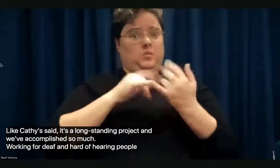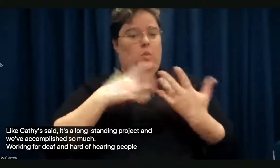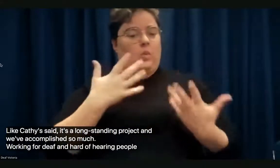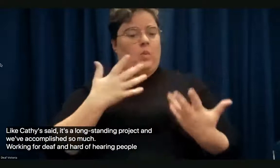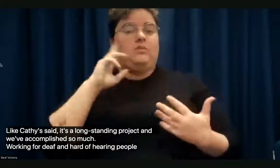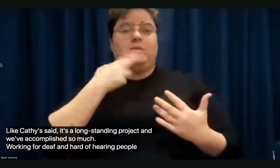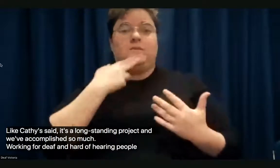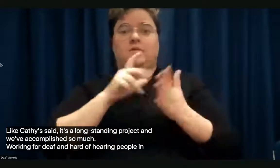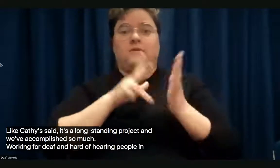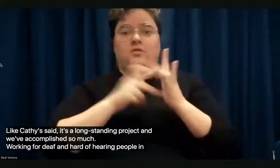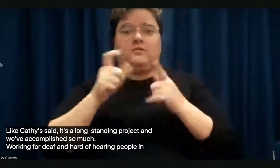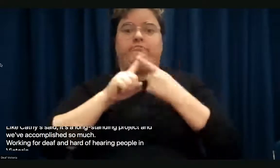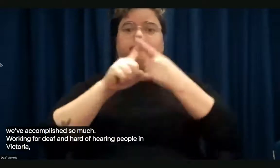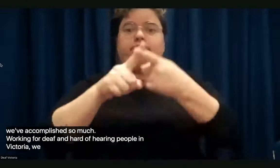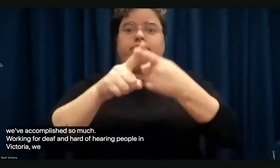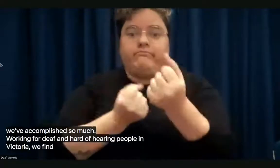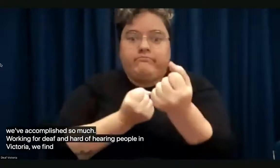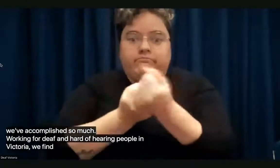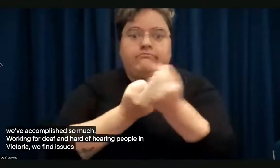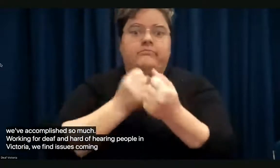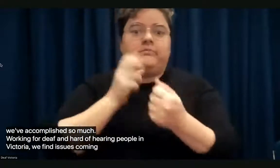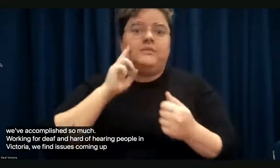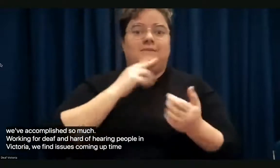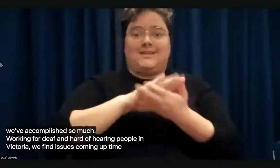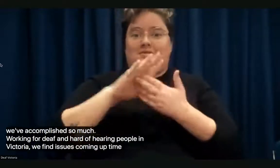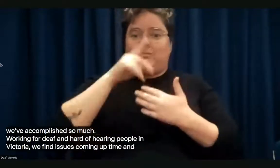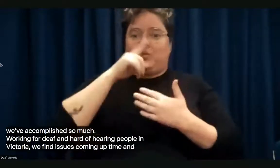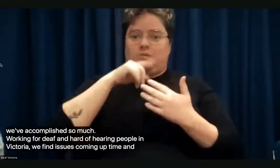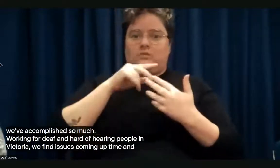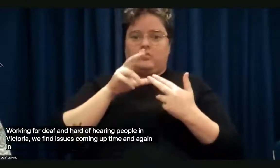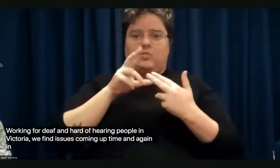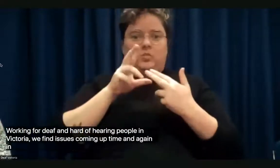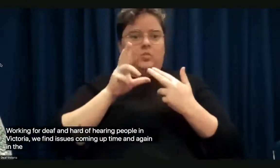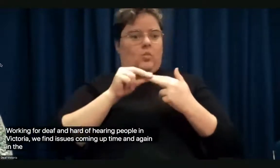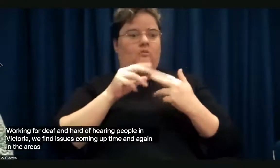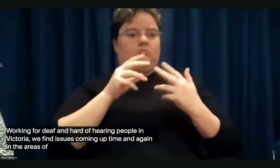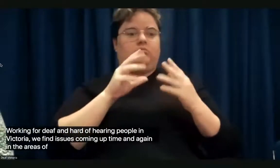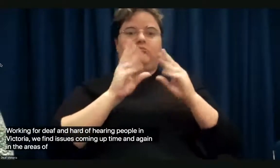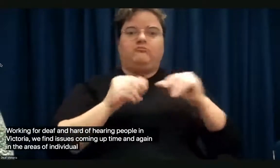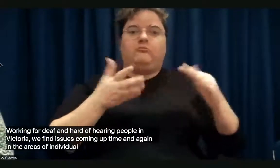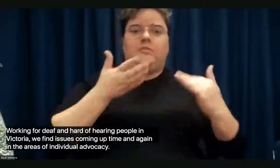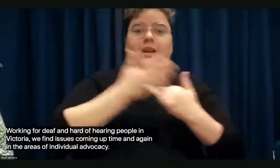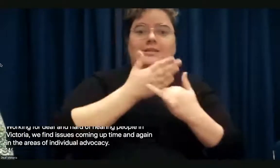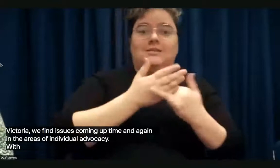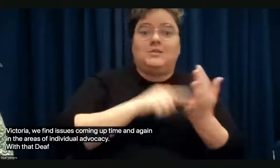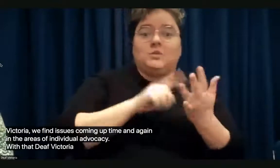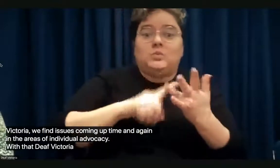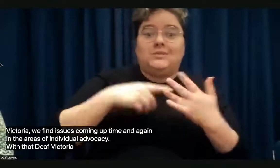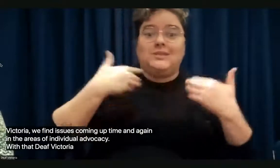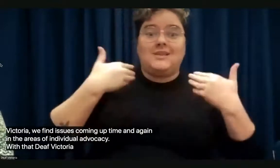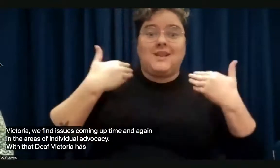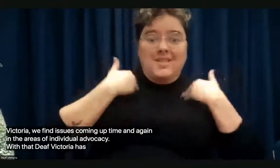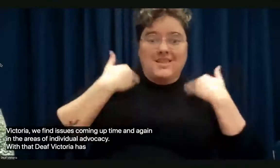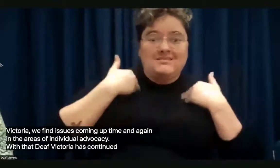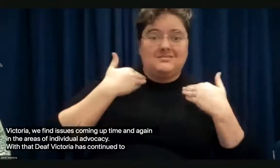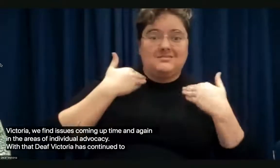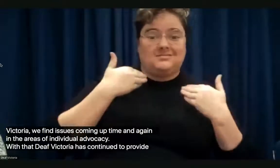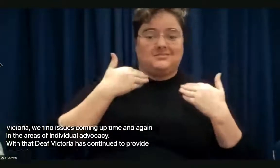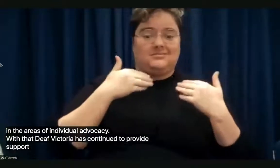advocacy. So with that, Deaf Victoria's continue to provide support to deaf and hard of hearing people, looking for solutions